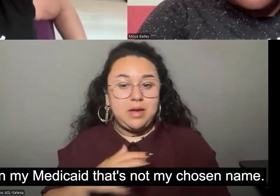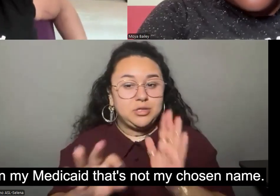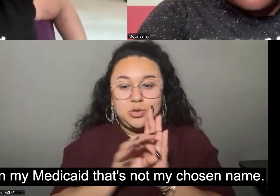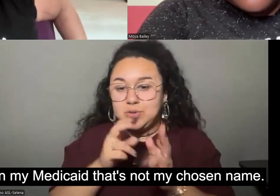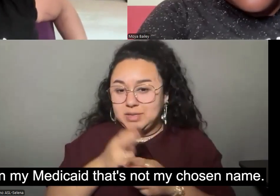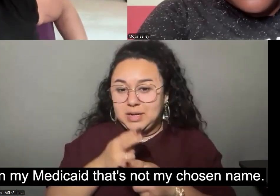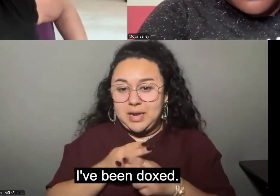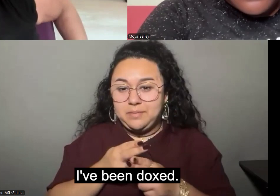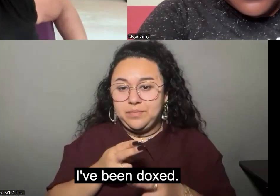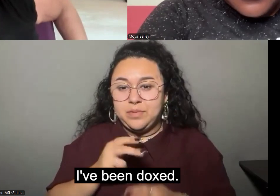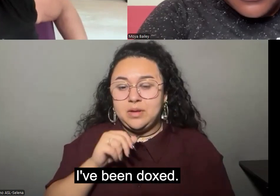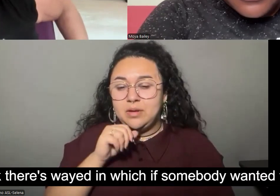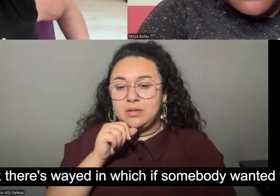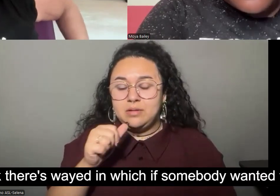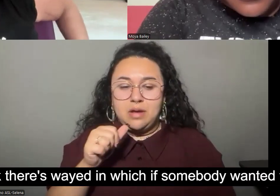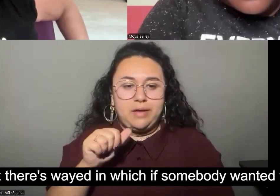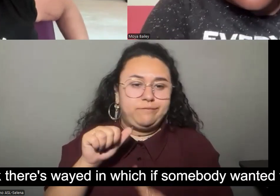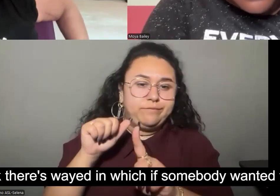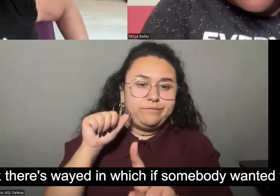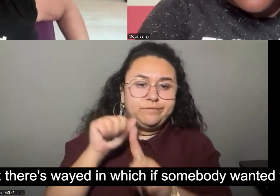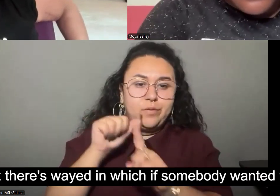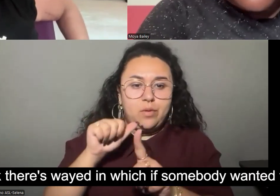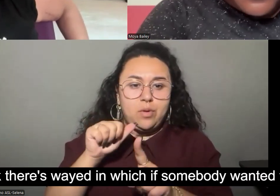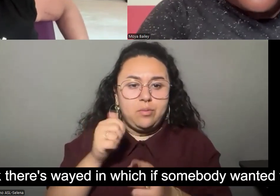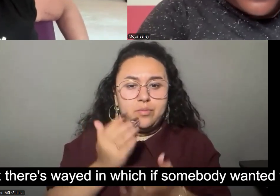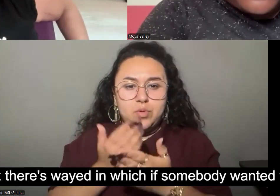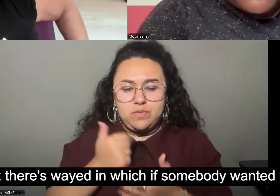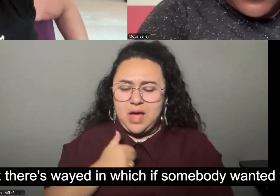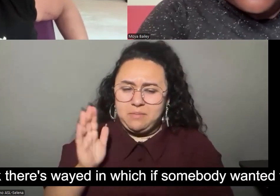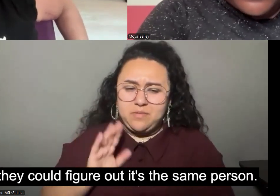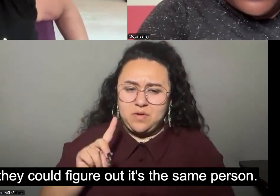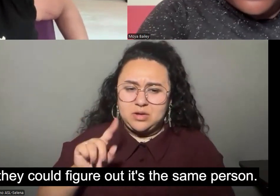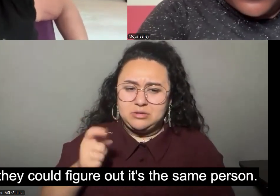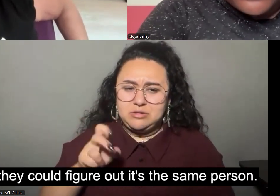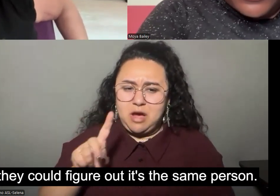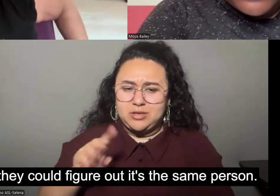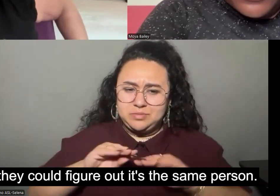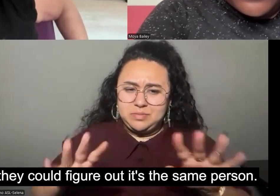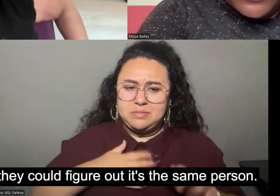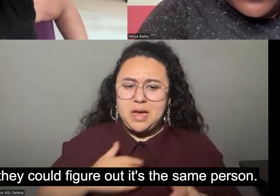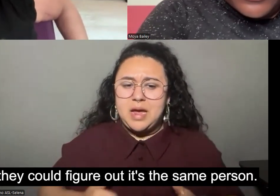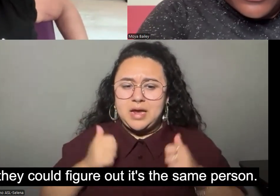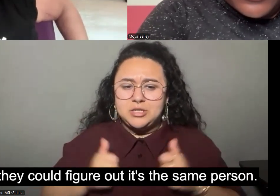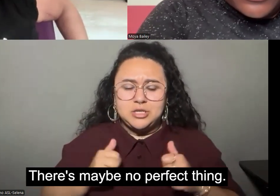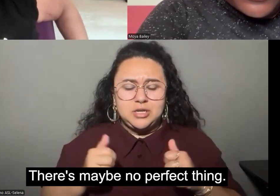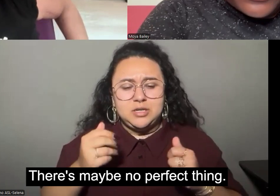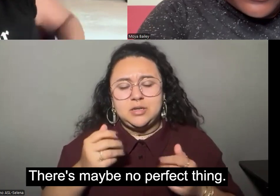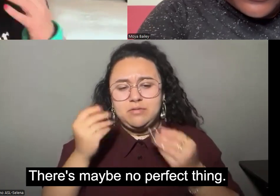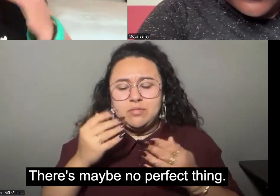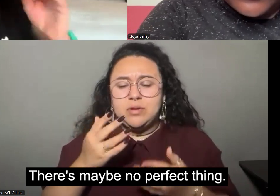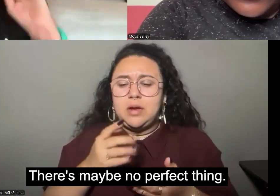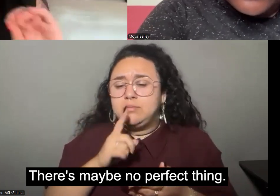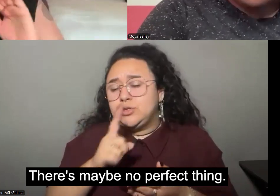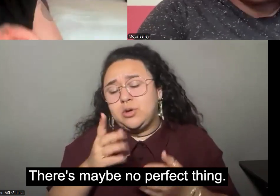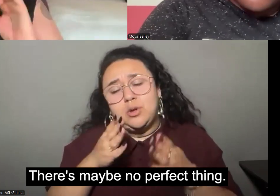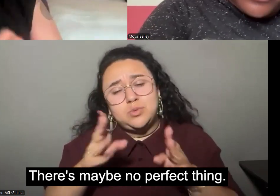mean, it's not foolproof. Like I've been doxxed. Like I think that there's ways in which if somebody really wanted to, they could figure out it's the same person. So